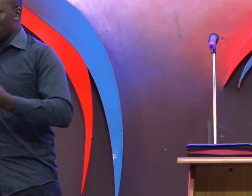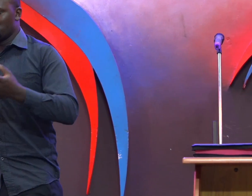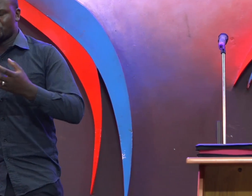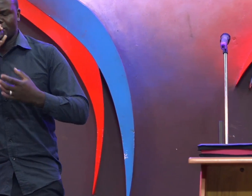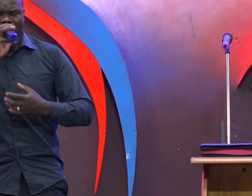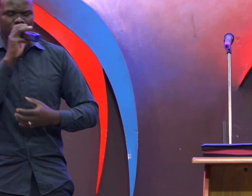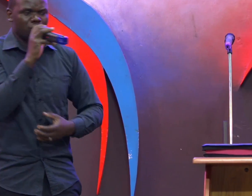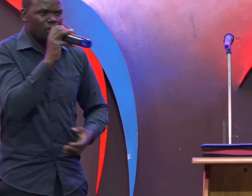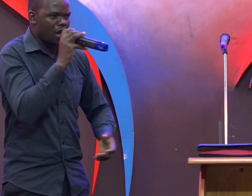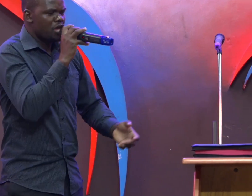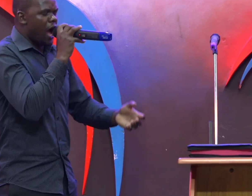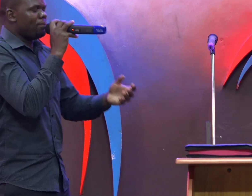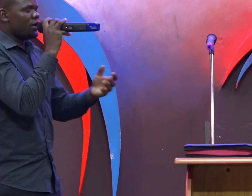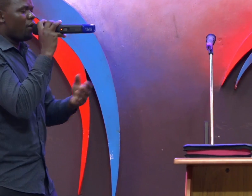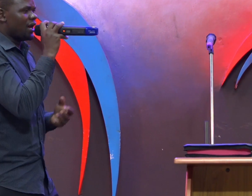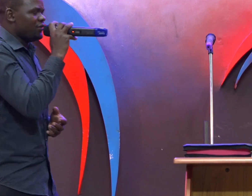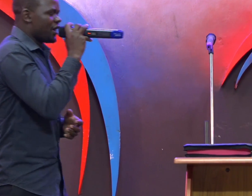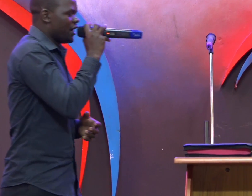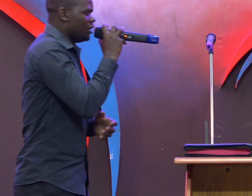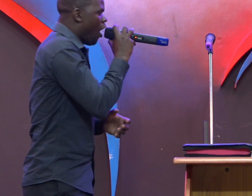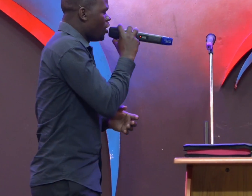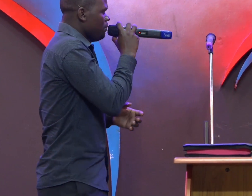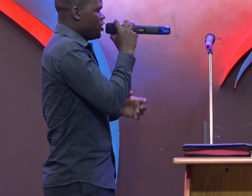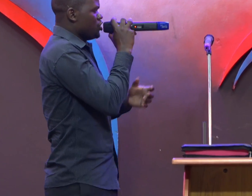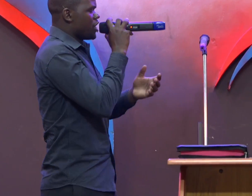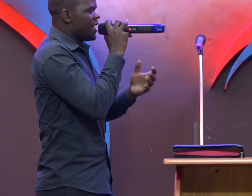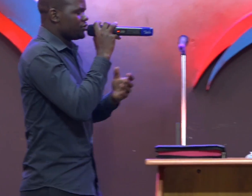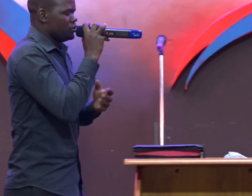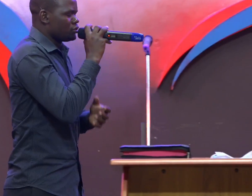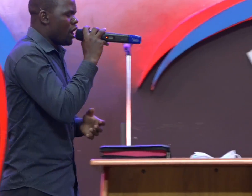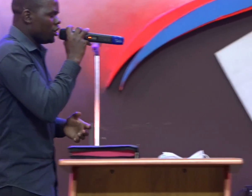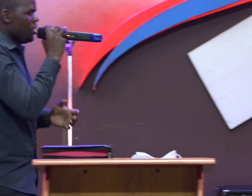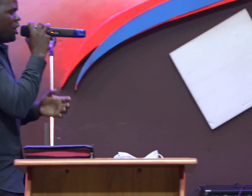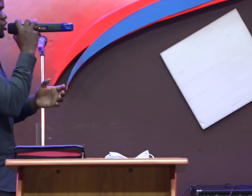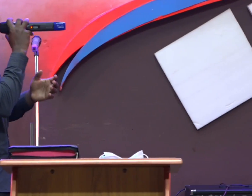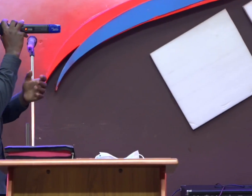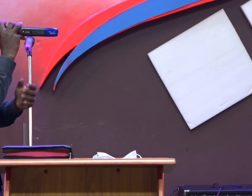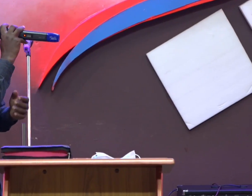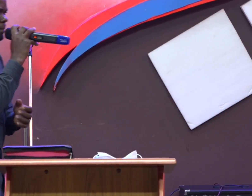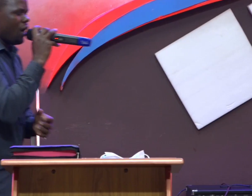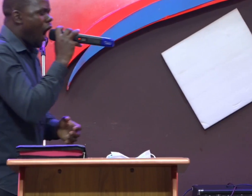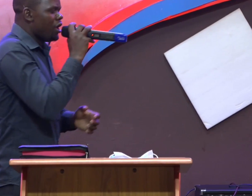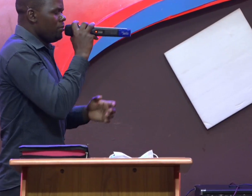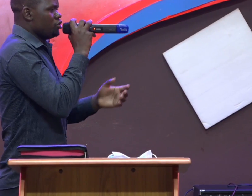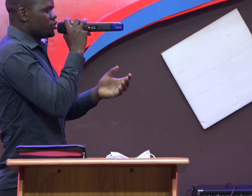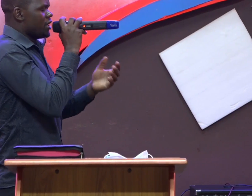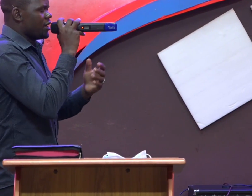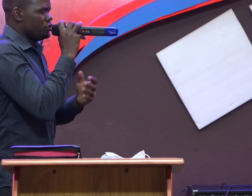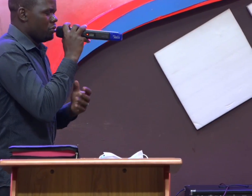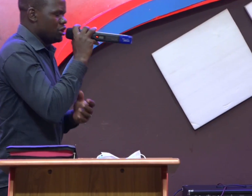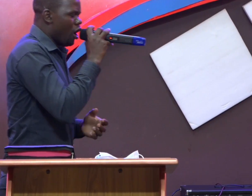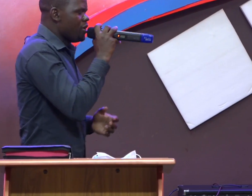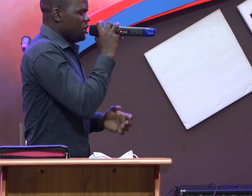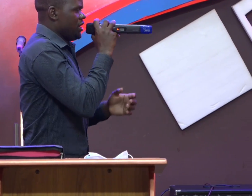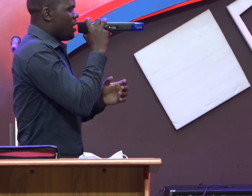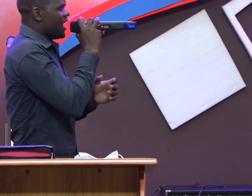grace. May you send that new grace upon our lives, Heavenly Lord. May you send that new grace. May you send that new power. May you send that